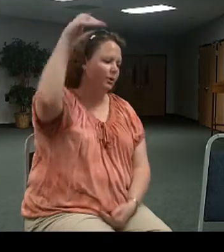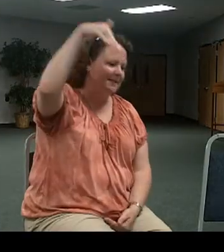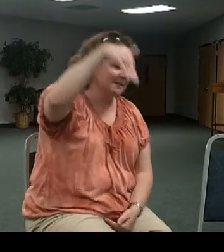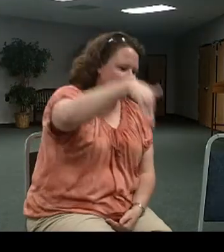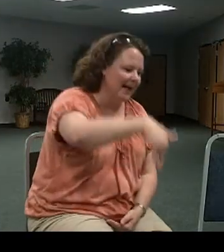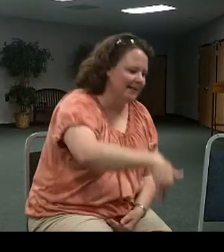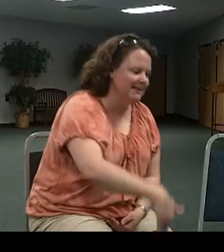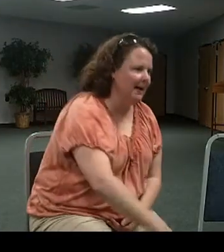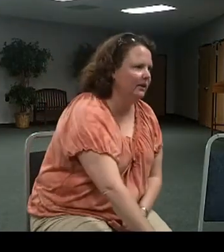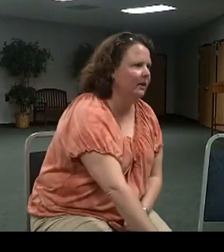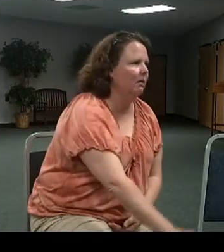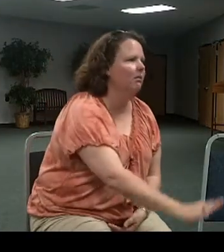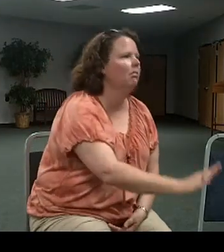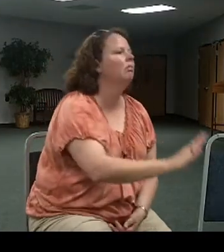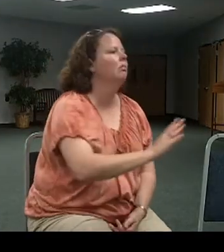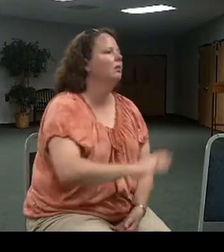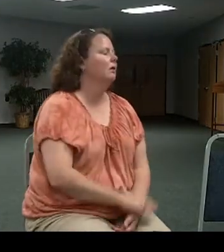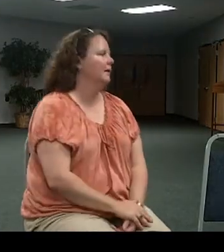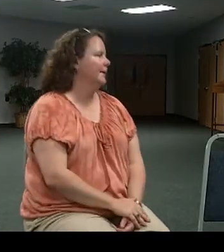you can slide down a hill. Okay.